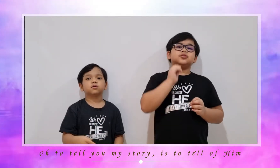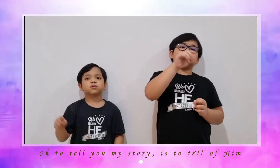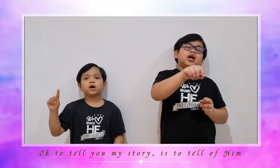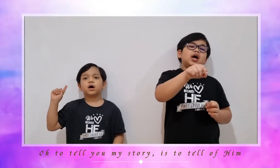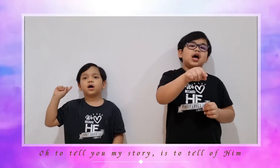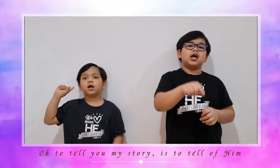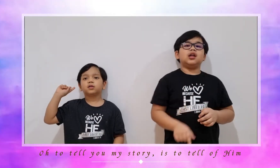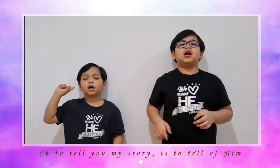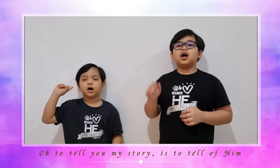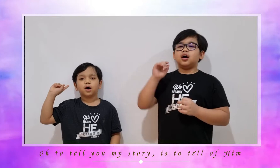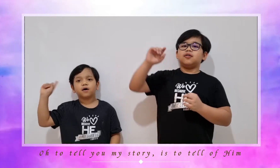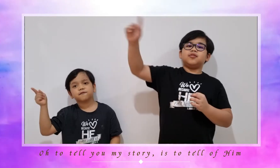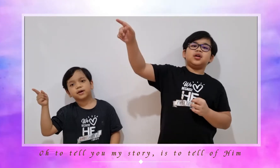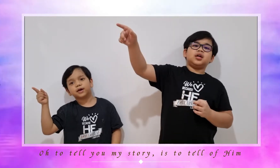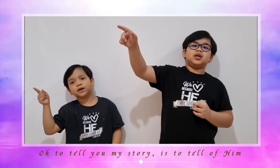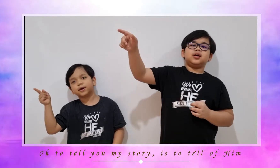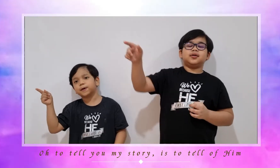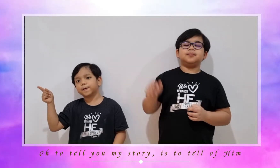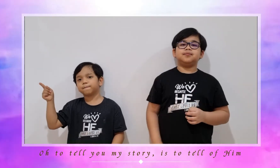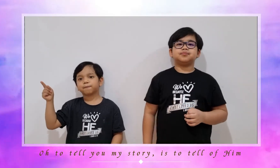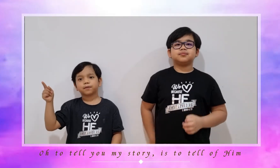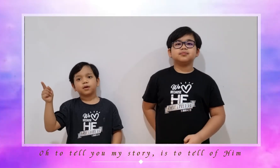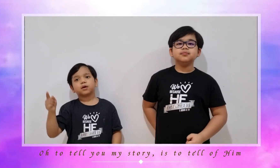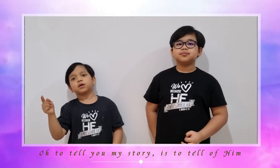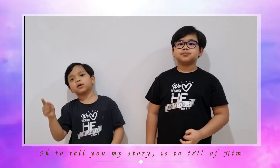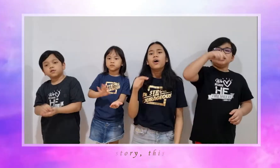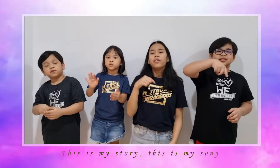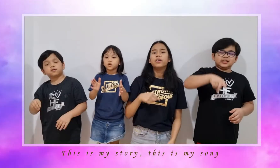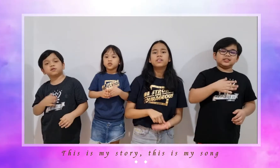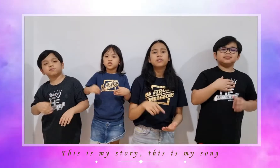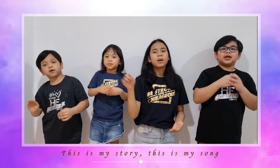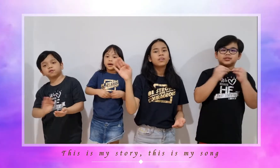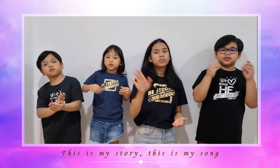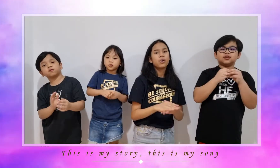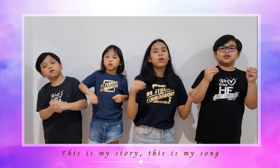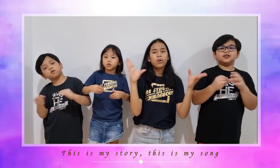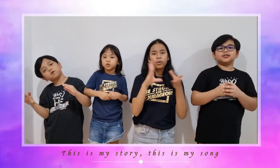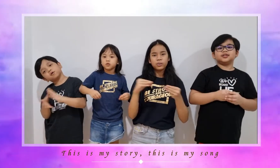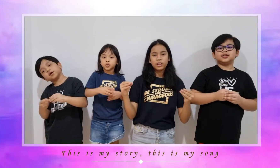to tell of you This is my story